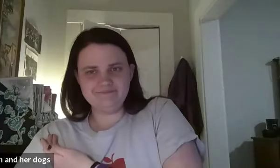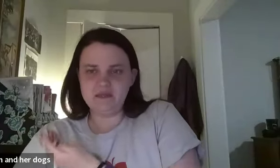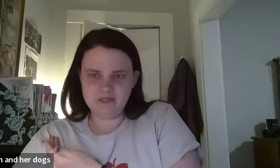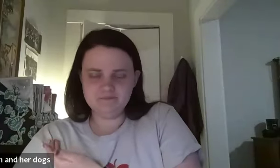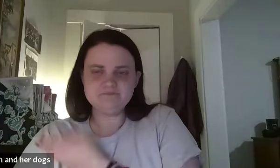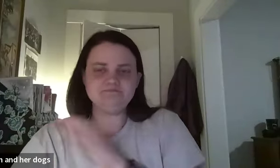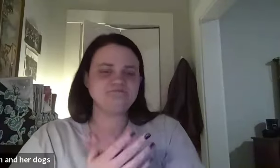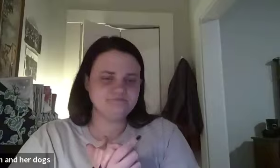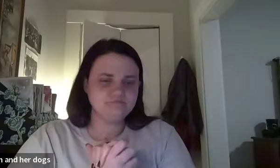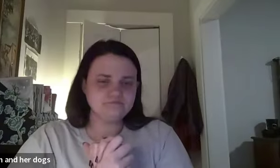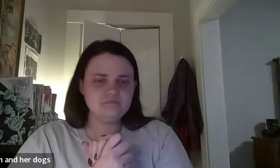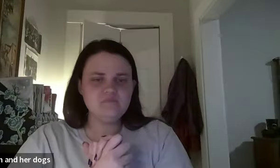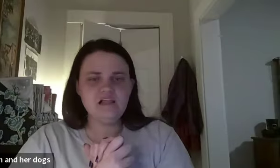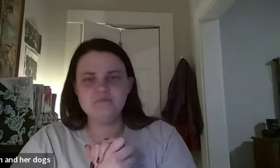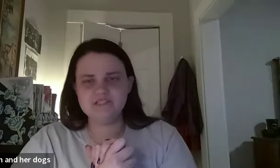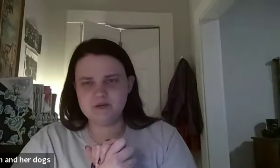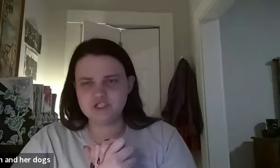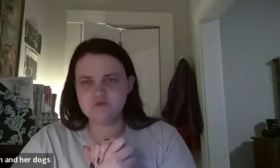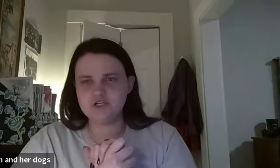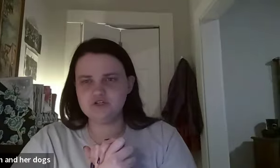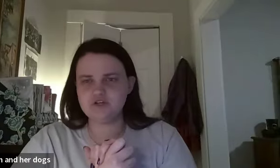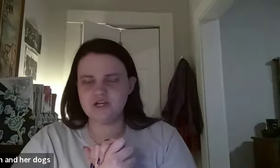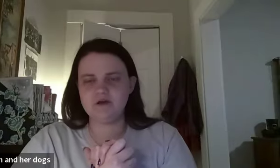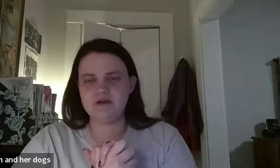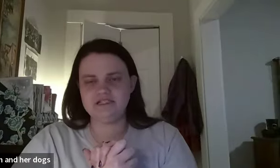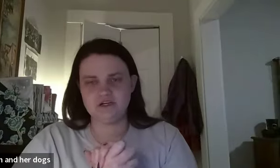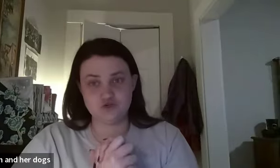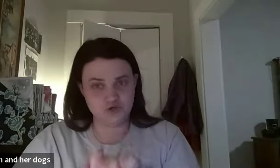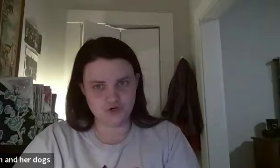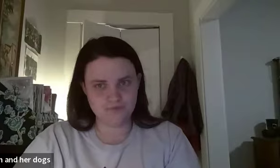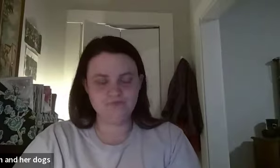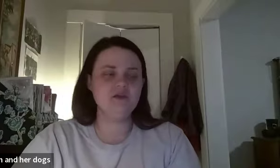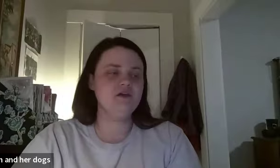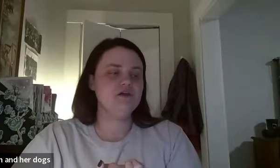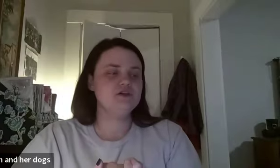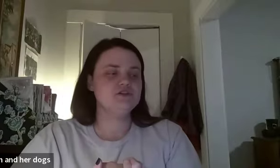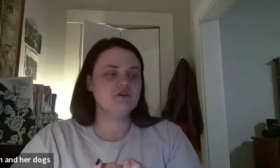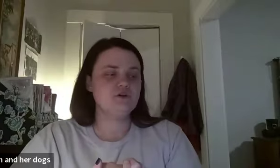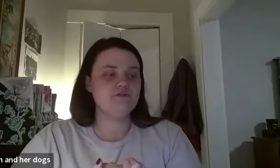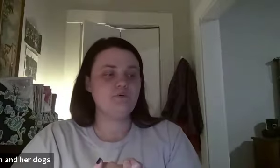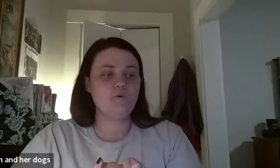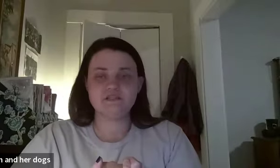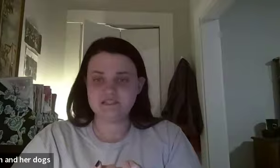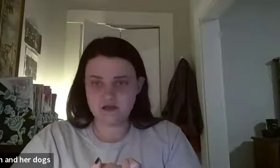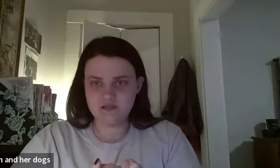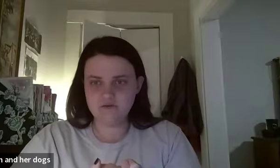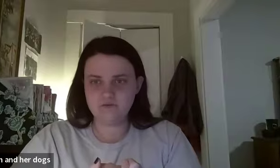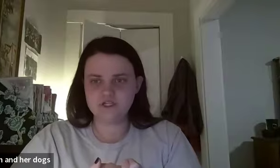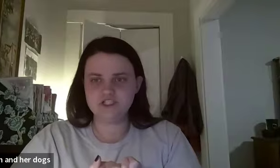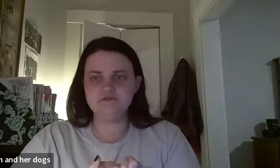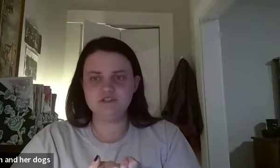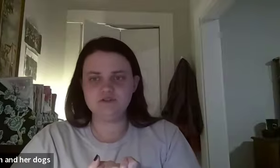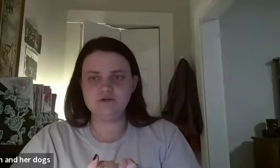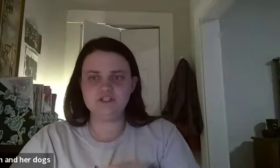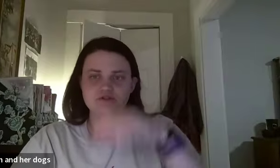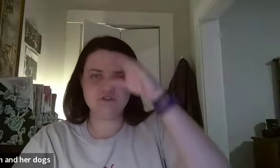it, baby. Especially when you're talking about a son or daughter. So for son, what you do is you